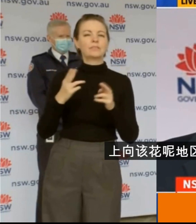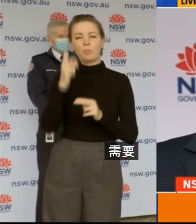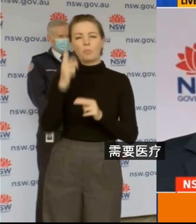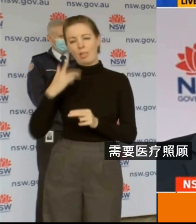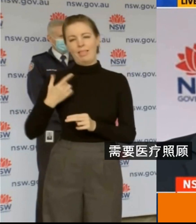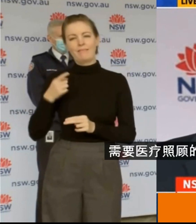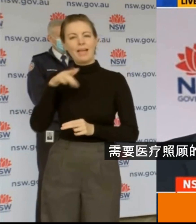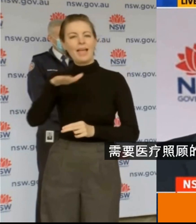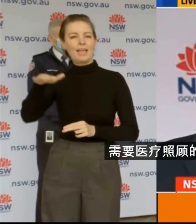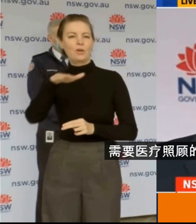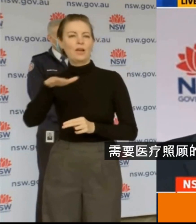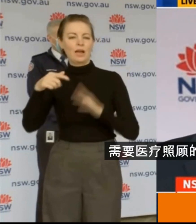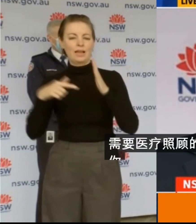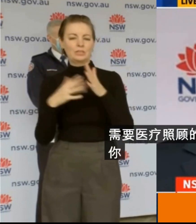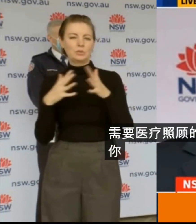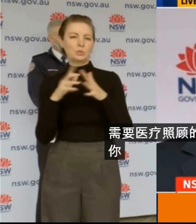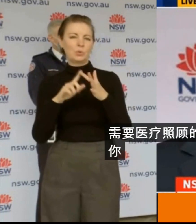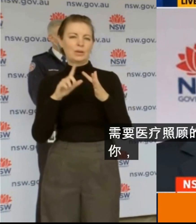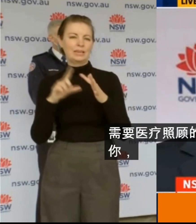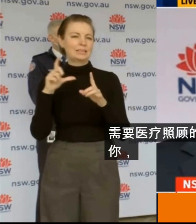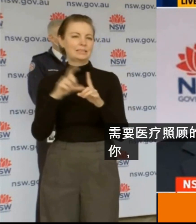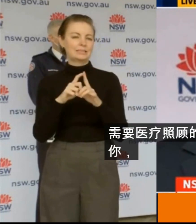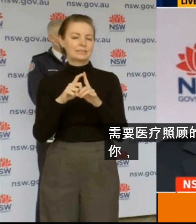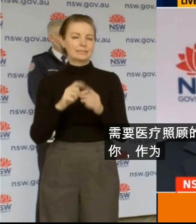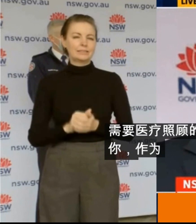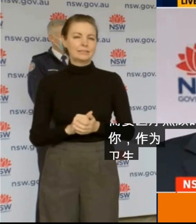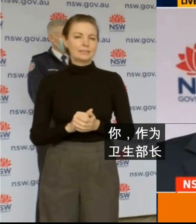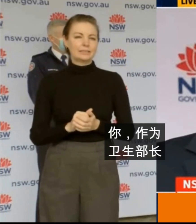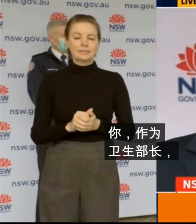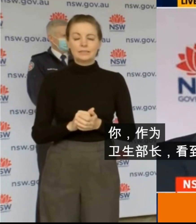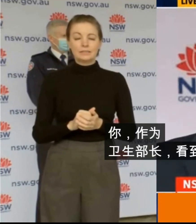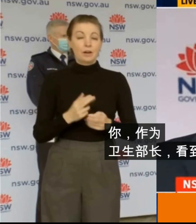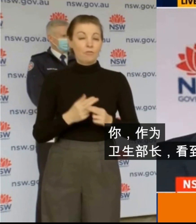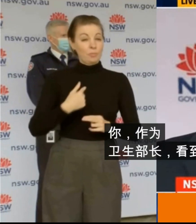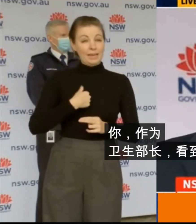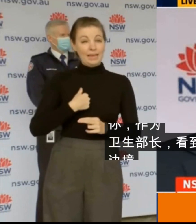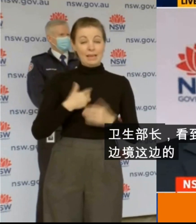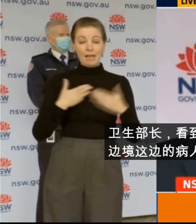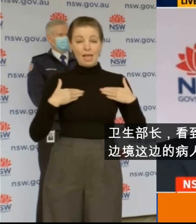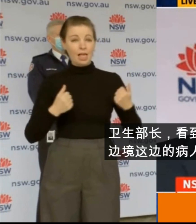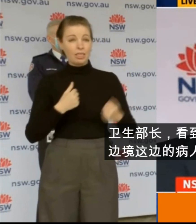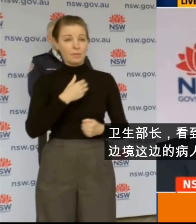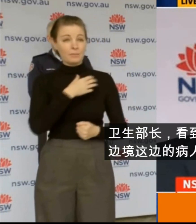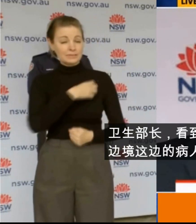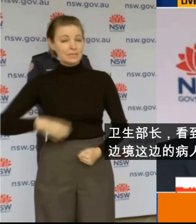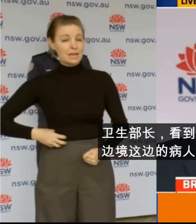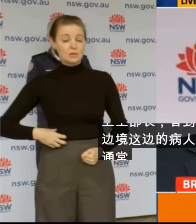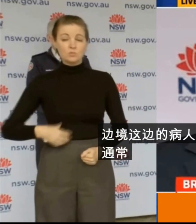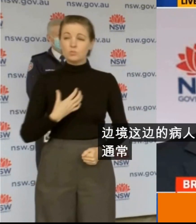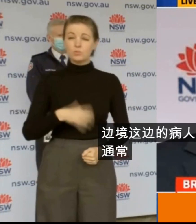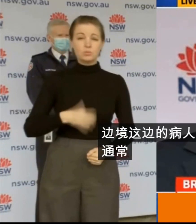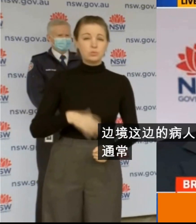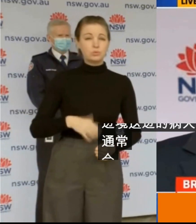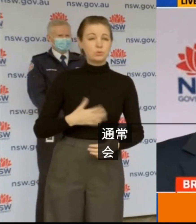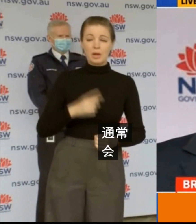are needing medical attention. I can't tell you how frustrating it is for me as Health Minister to see patients on this side of the border who